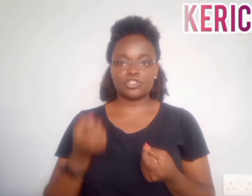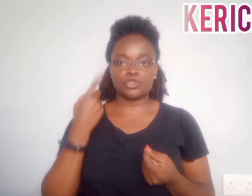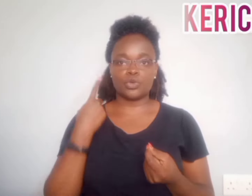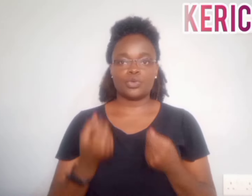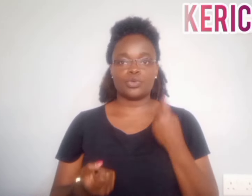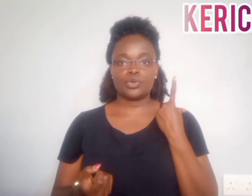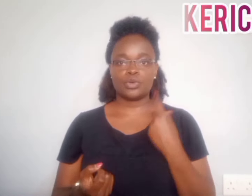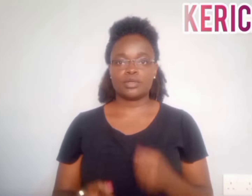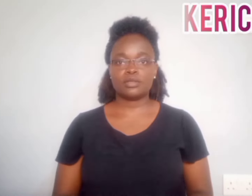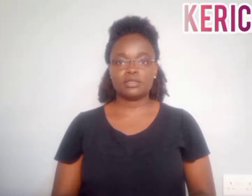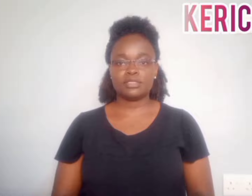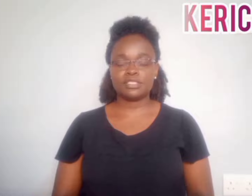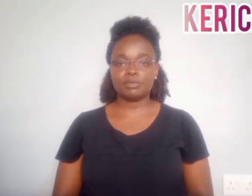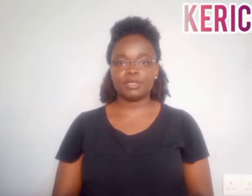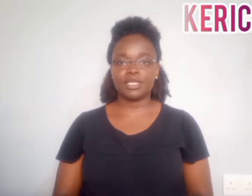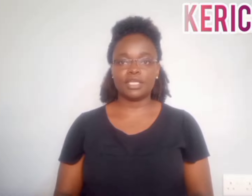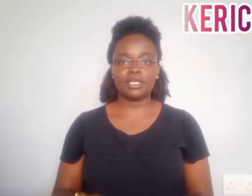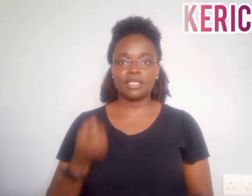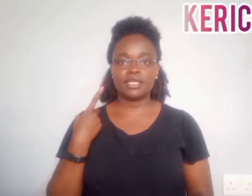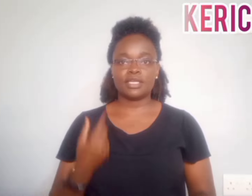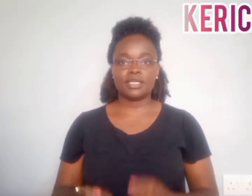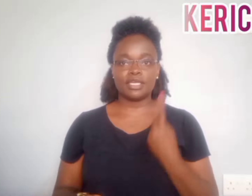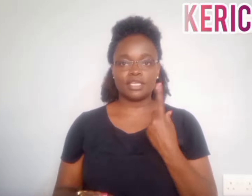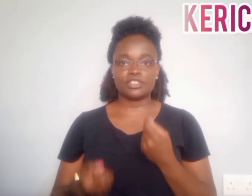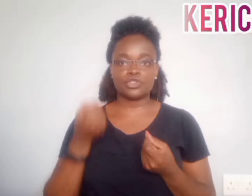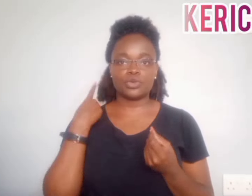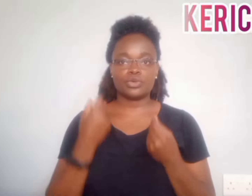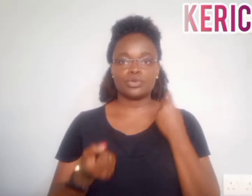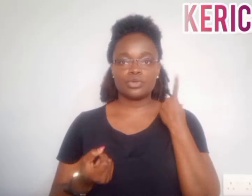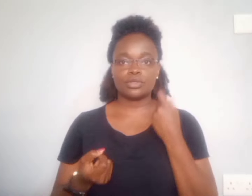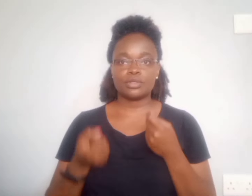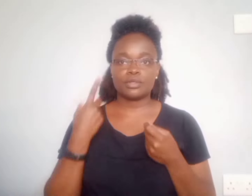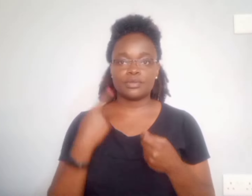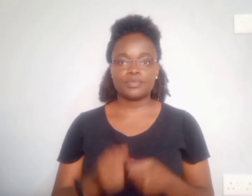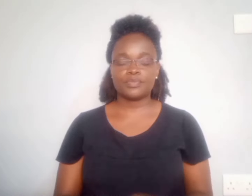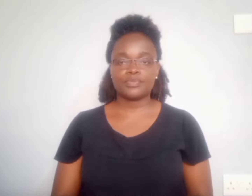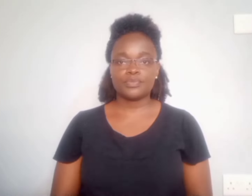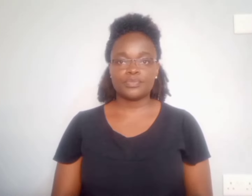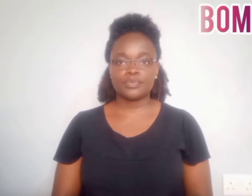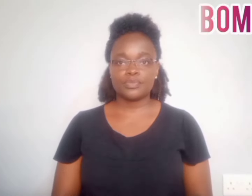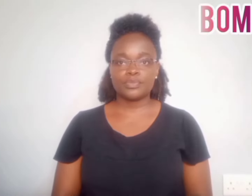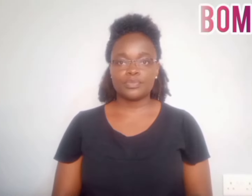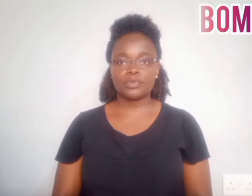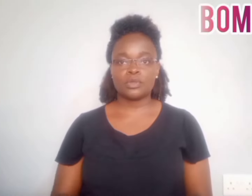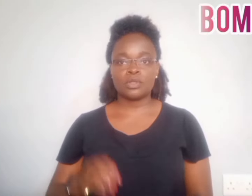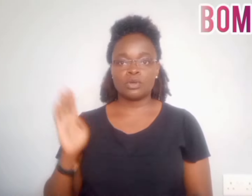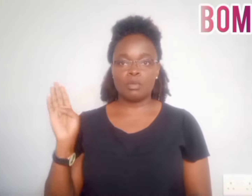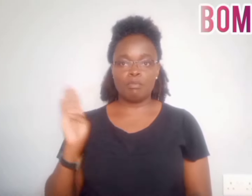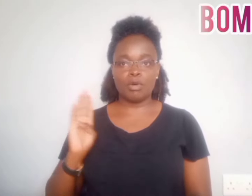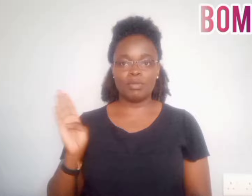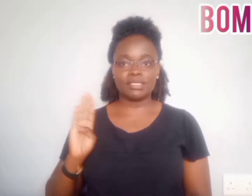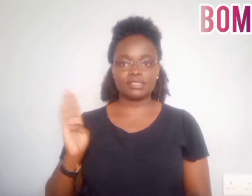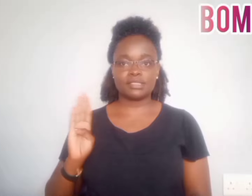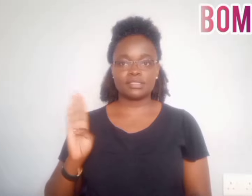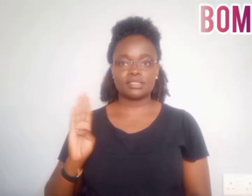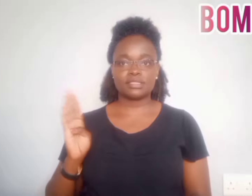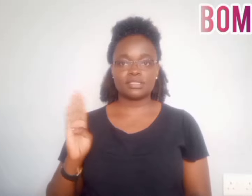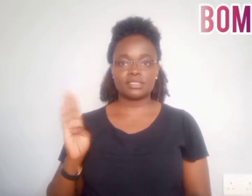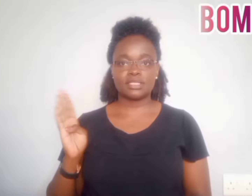Kericho. Tipiking. Kericho. Bomet.